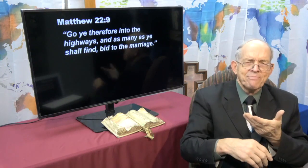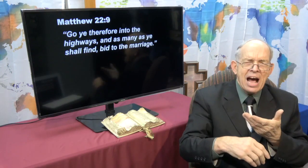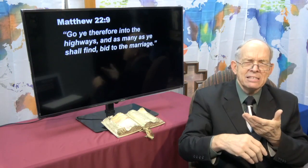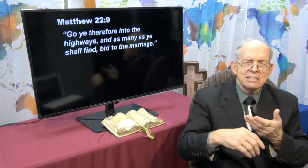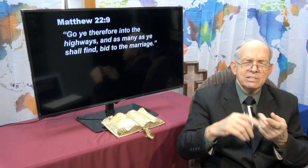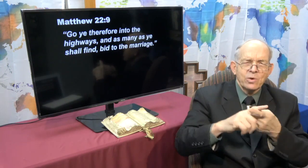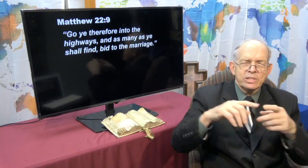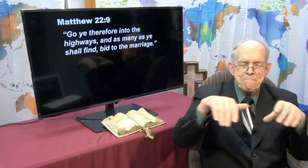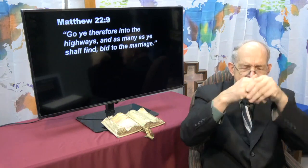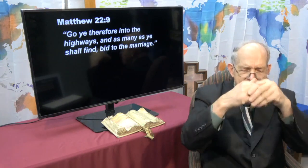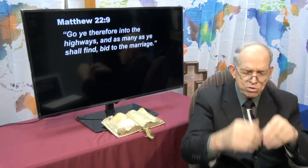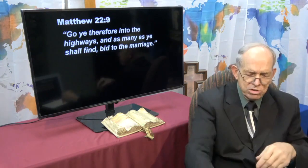goodbye to the marriage.